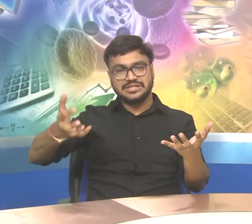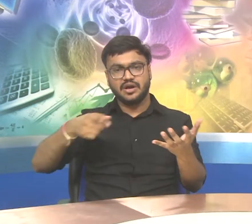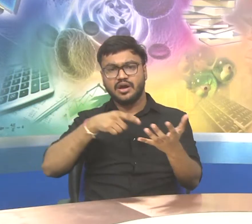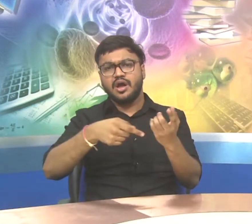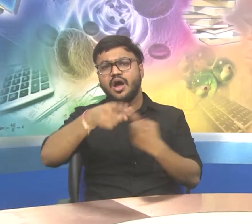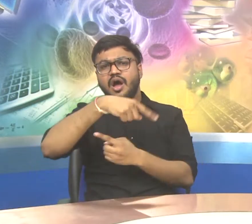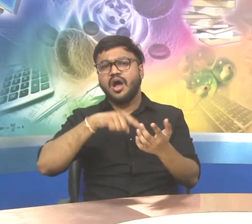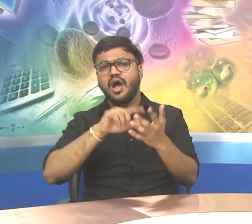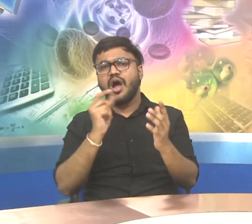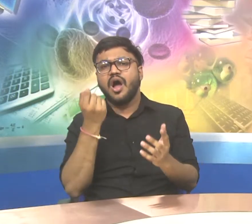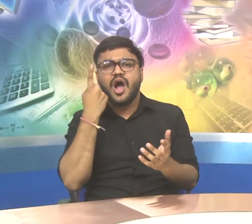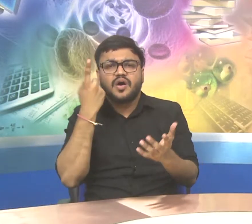and the other planets.